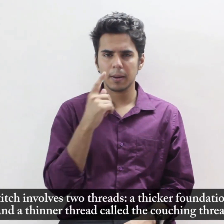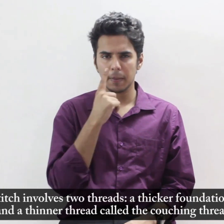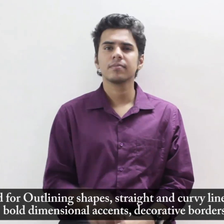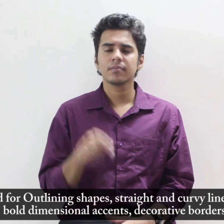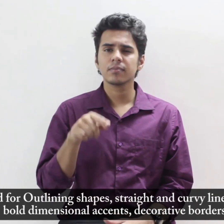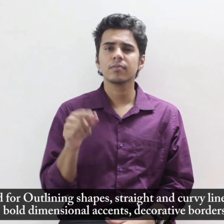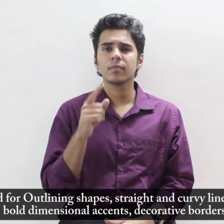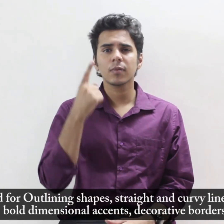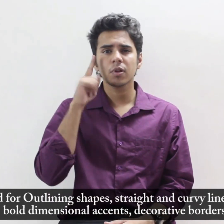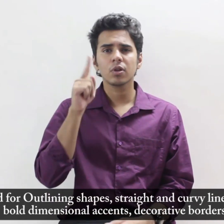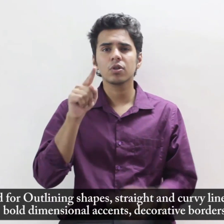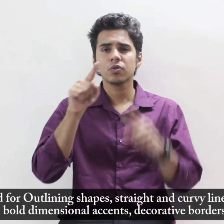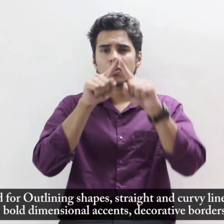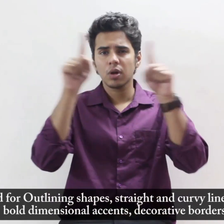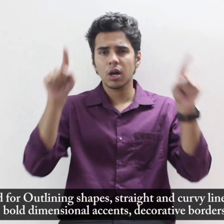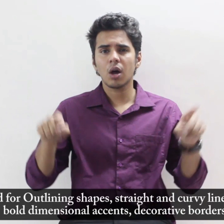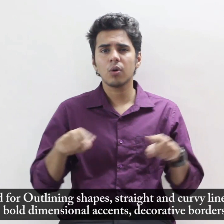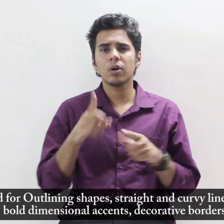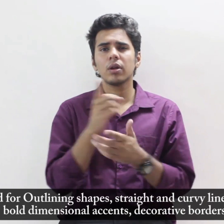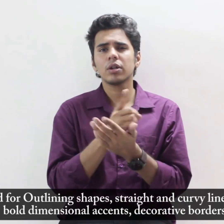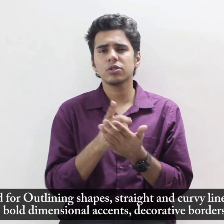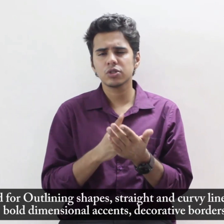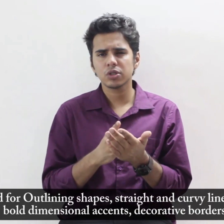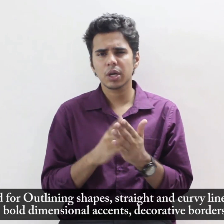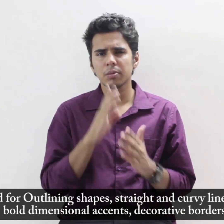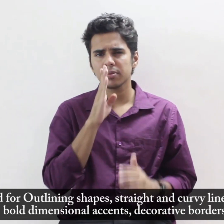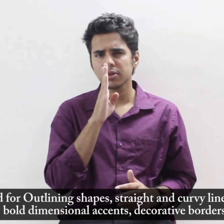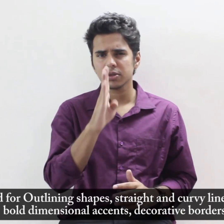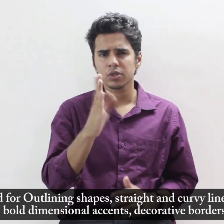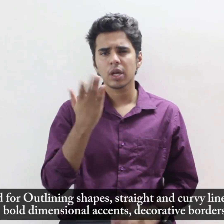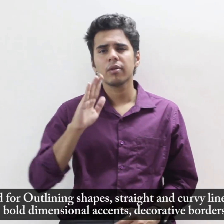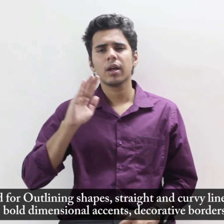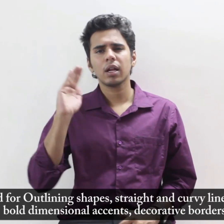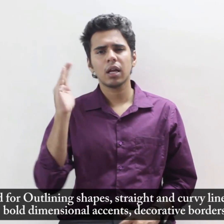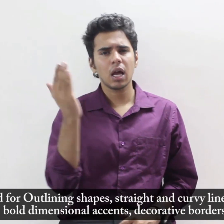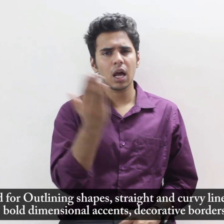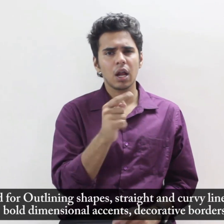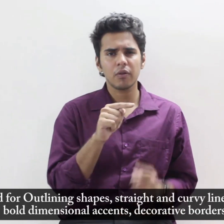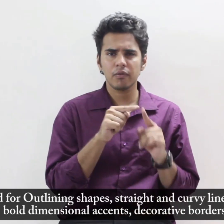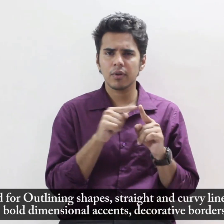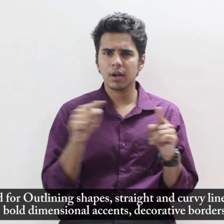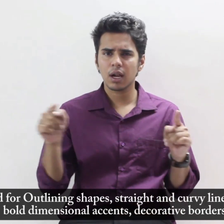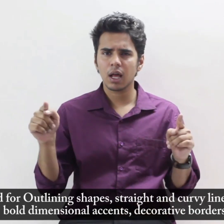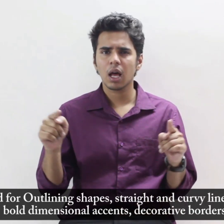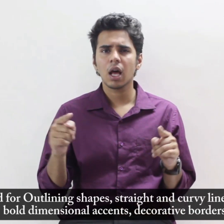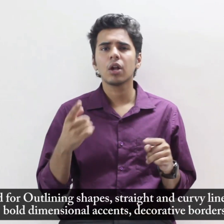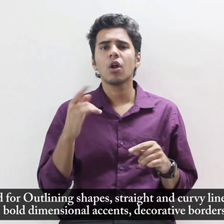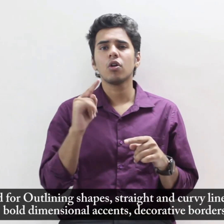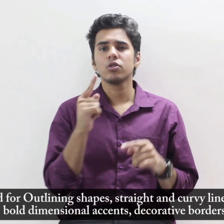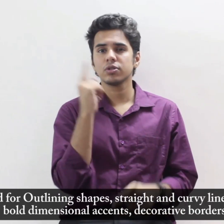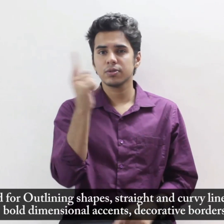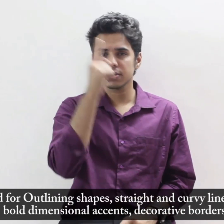It is used for outlining shapes, straight and curvy lines, spirals, bold dimensional